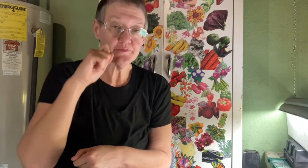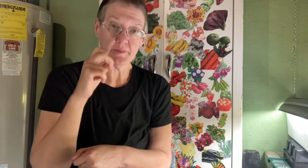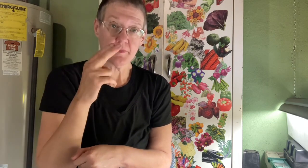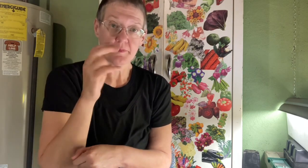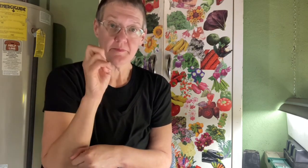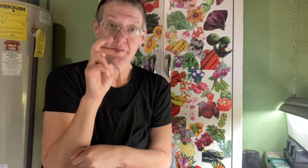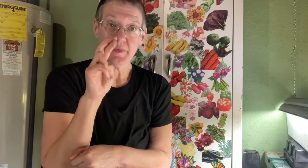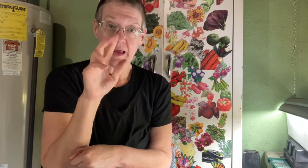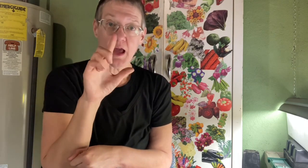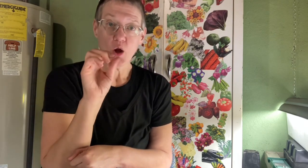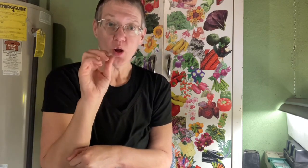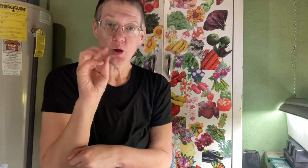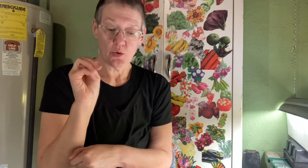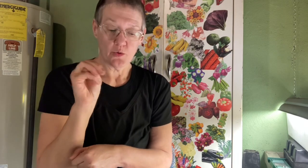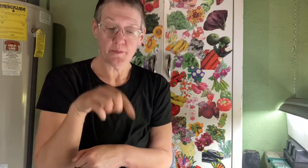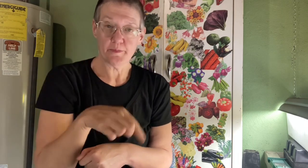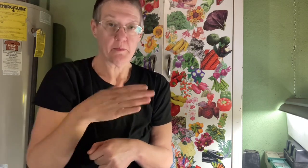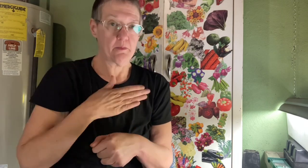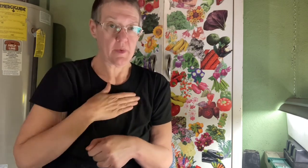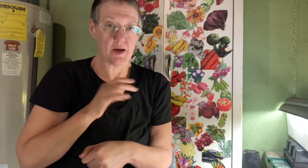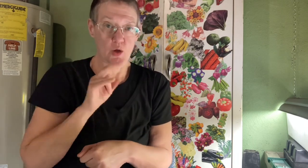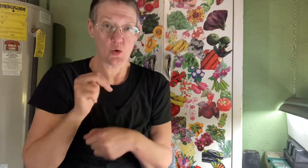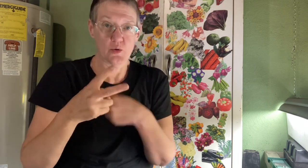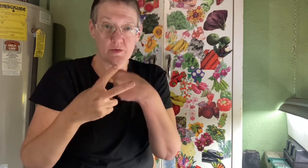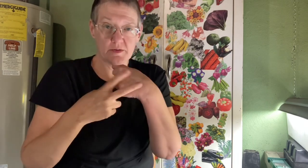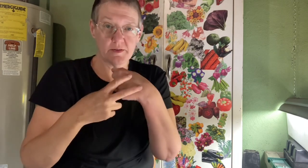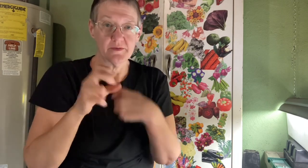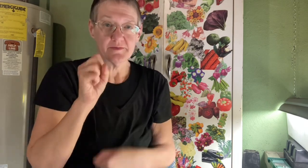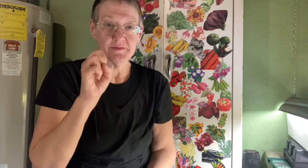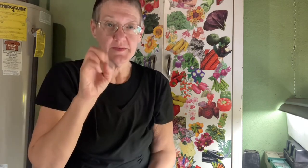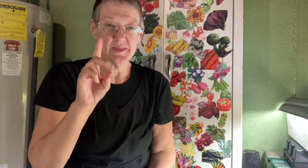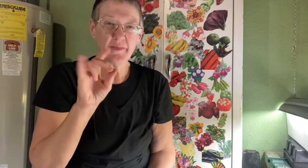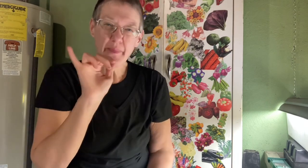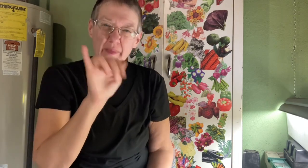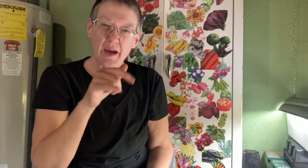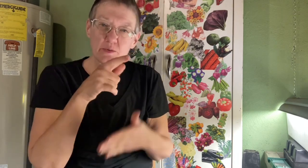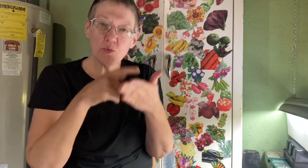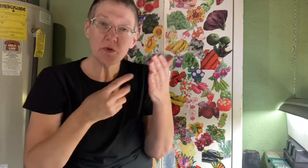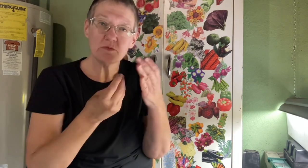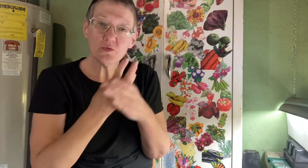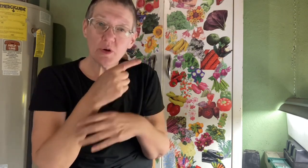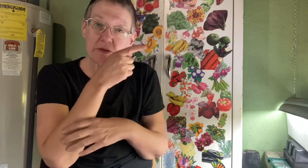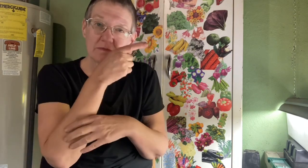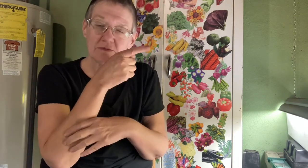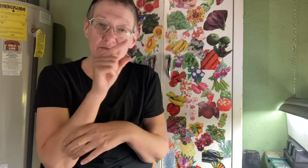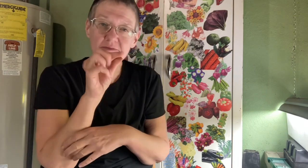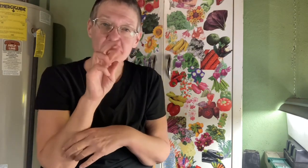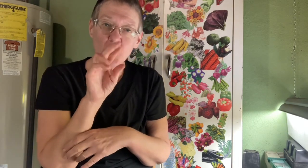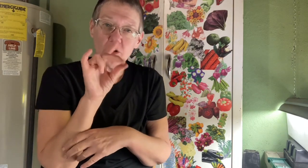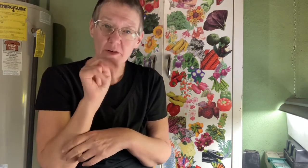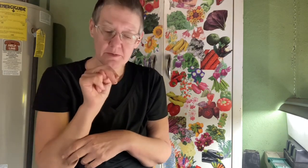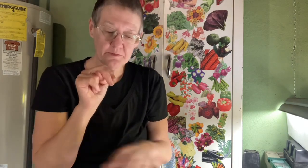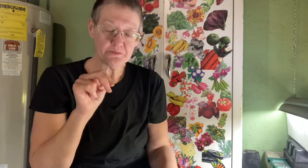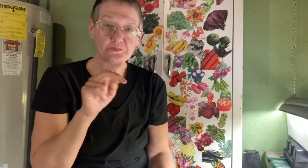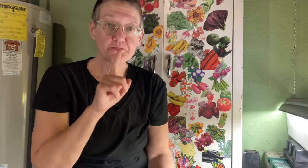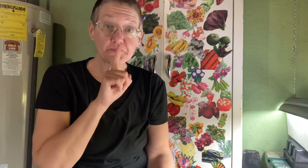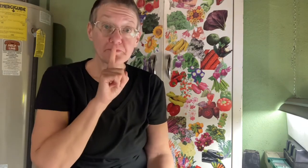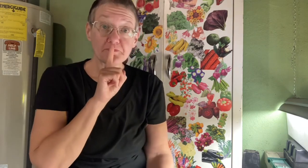onion. It is an heirloom, and these are my own saved seeds. That's what's actually out there still in the